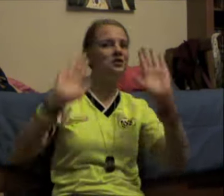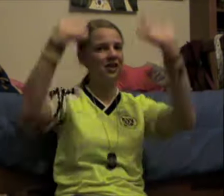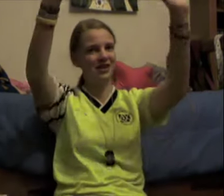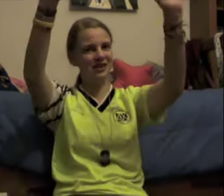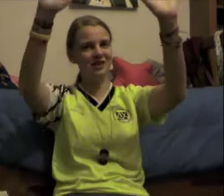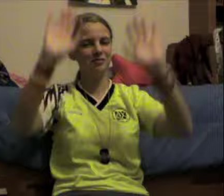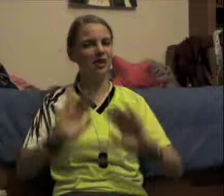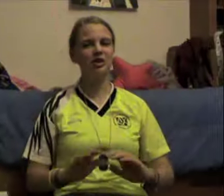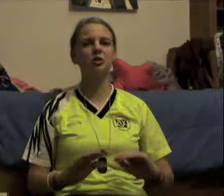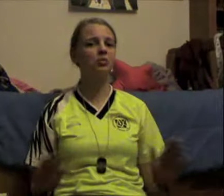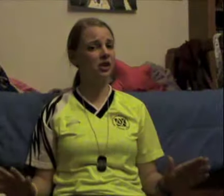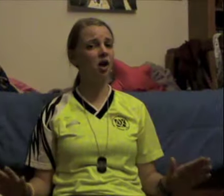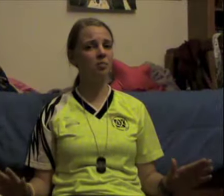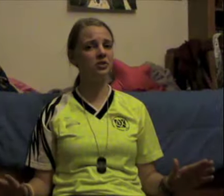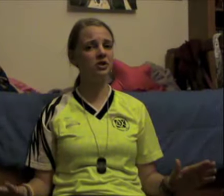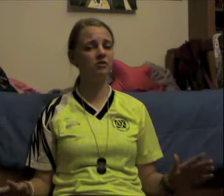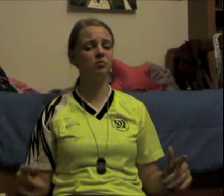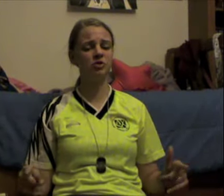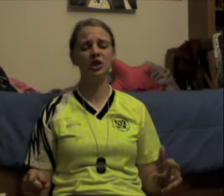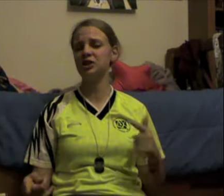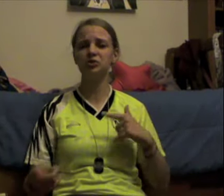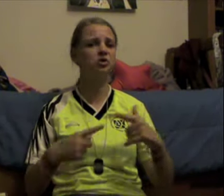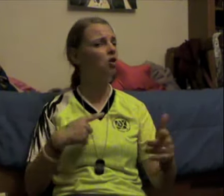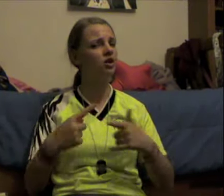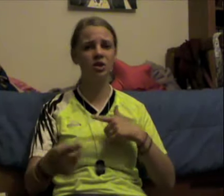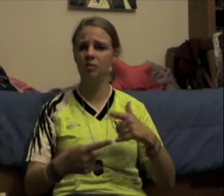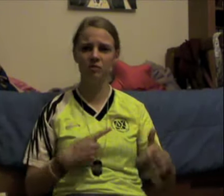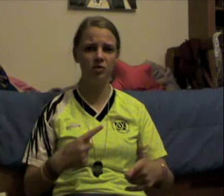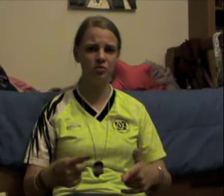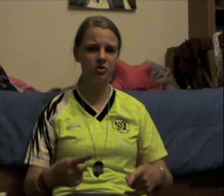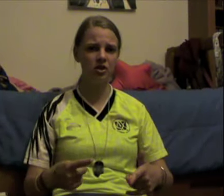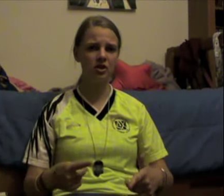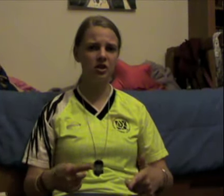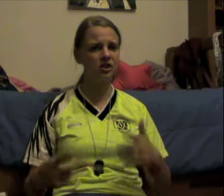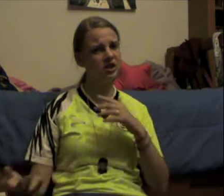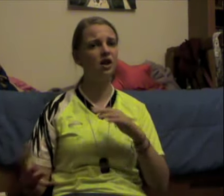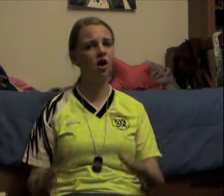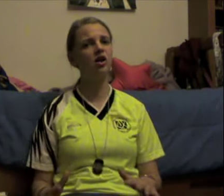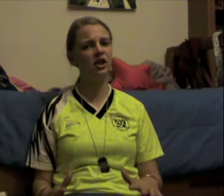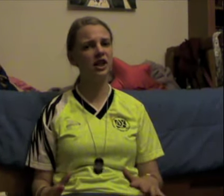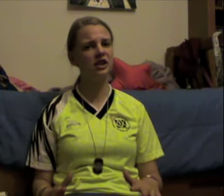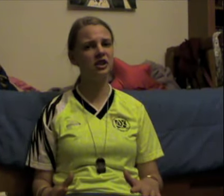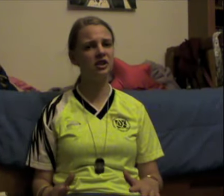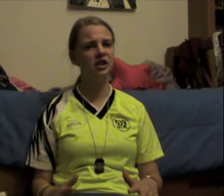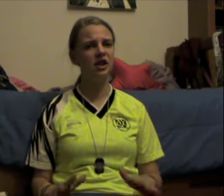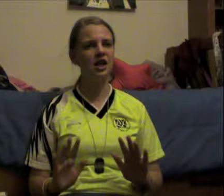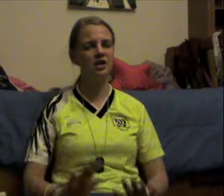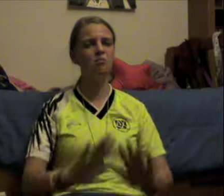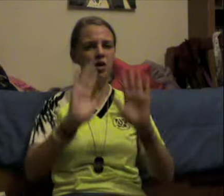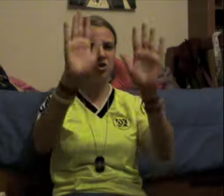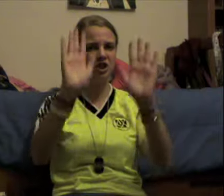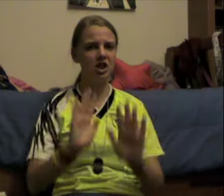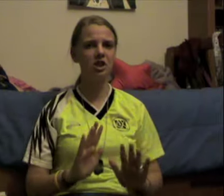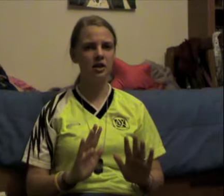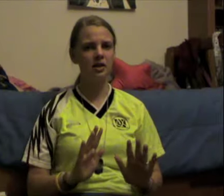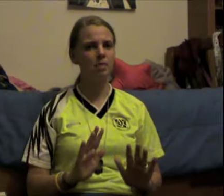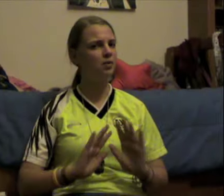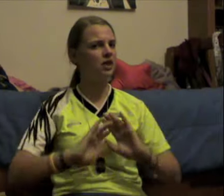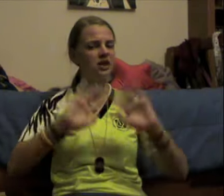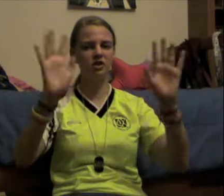great. It's completely opposite from Sunday, so don't get them confused. Because they are, like, in the motion, but in